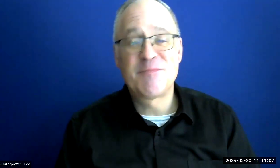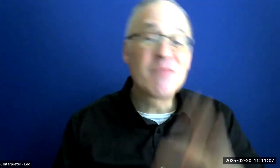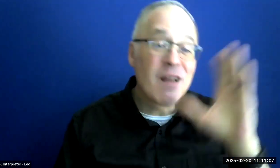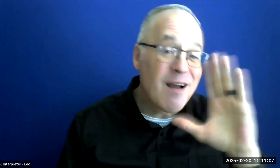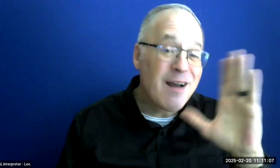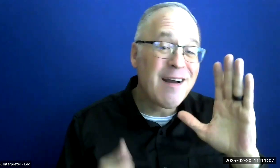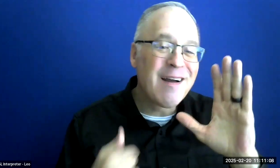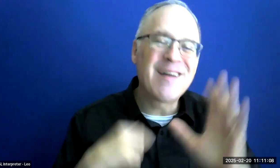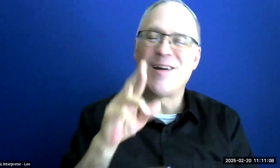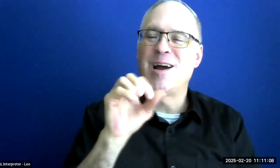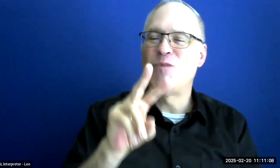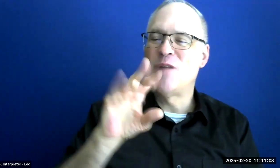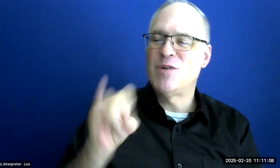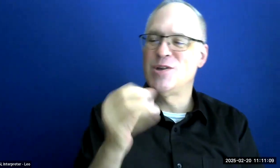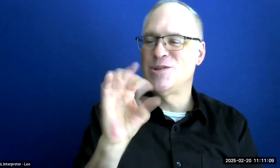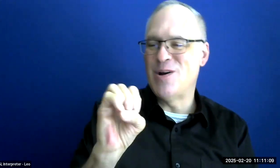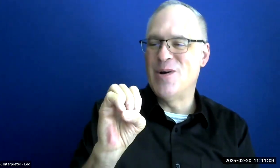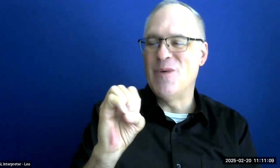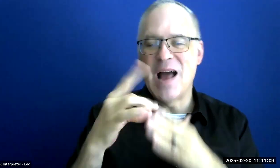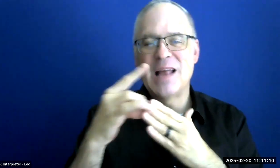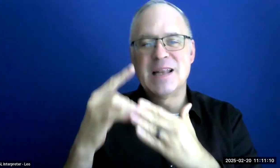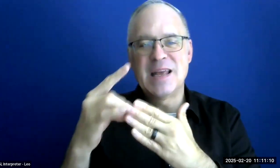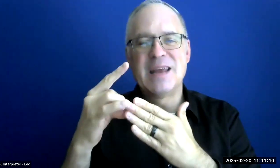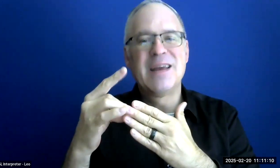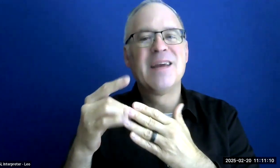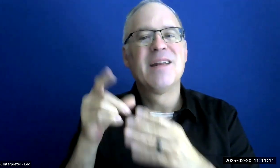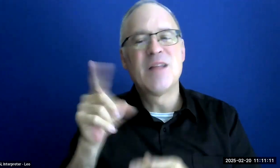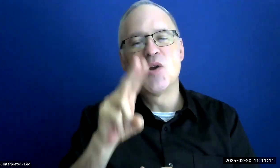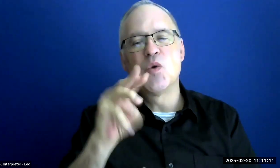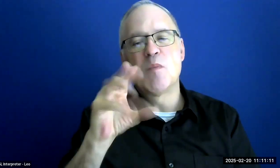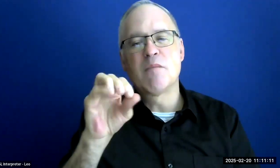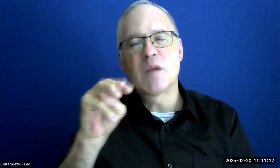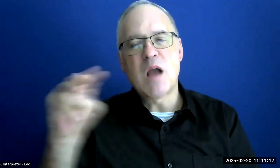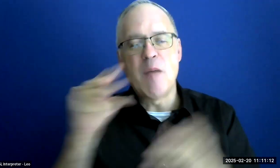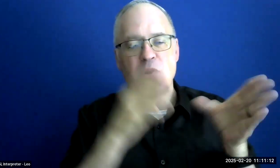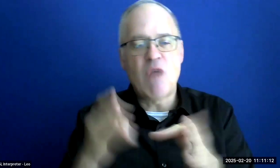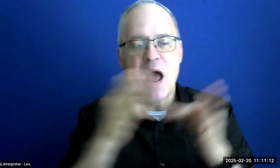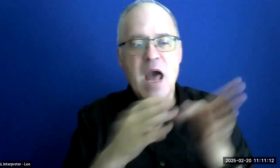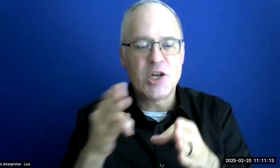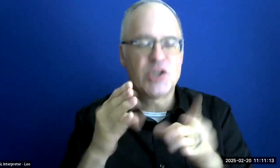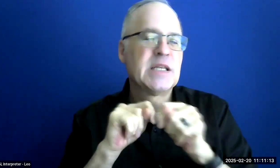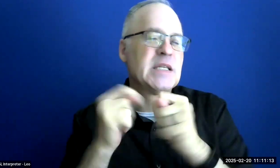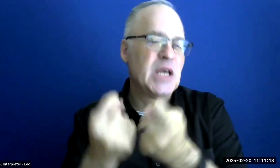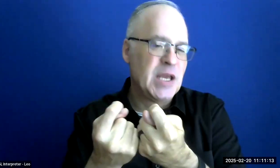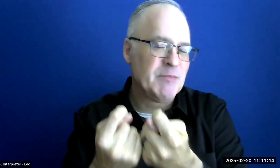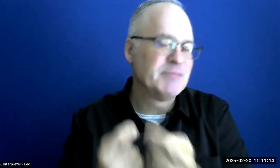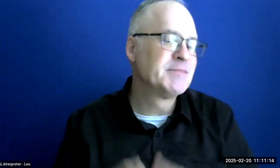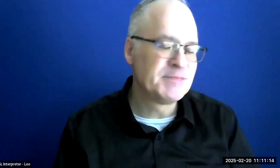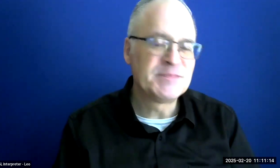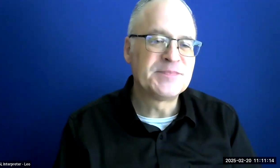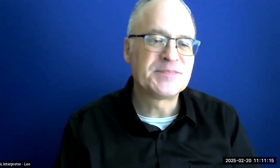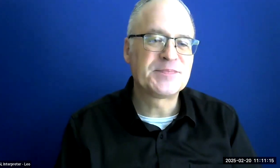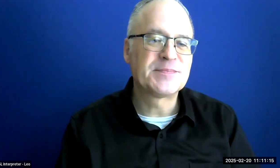the Denominational Content Strategy team at United Methodist Communications. And I'm excited to share with you today some of the